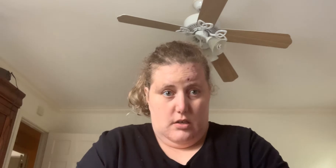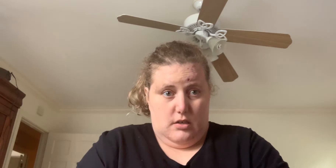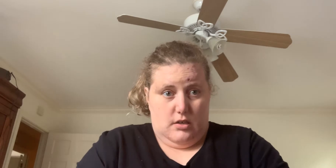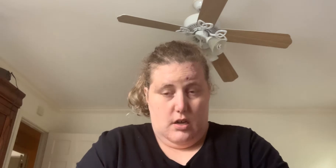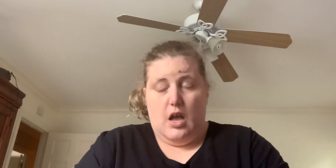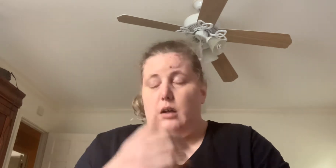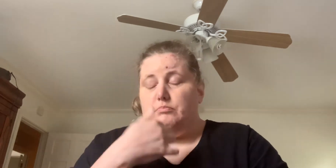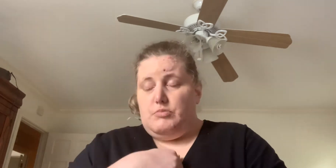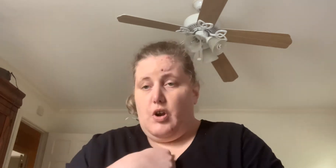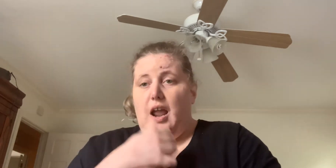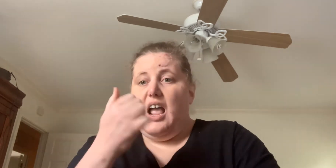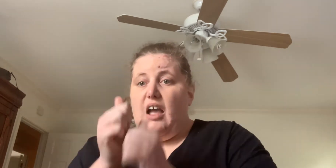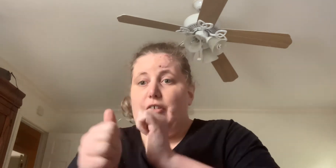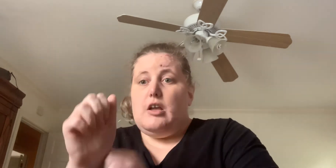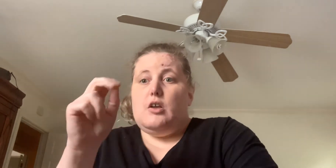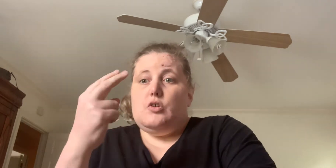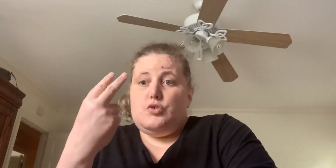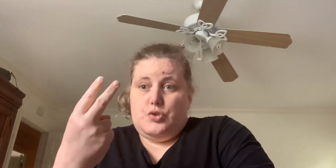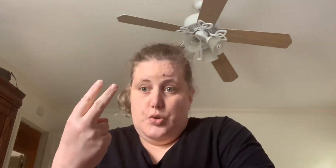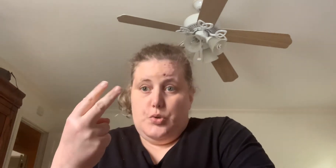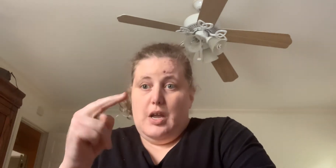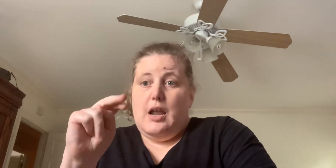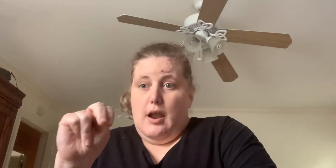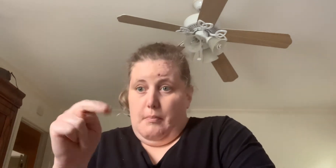ammonias that we produce, how many